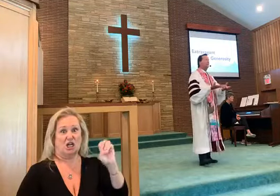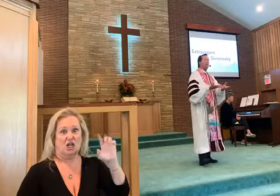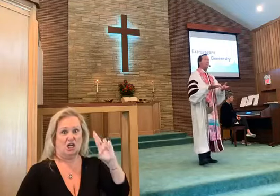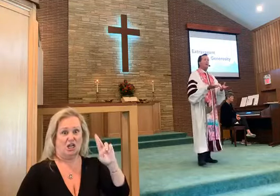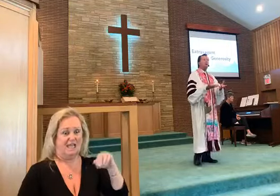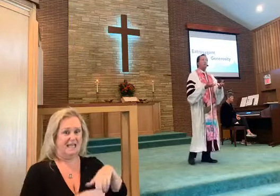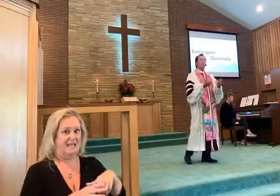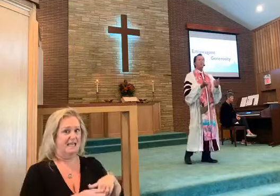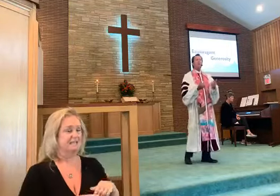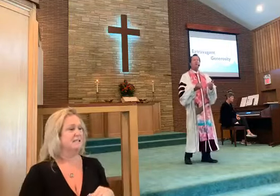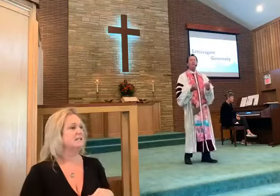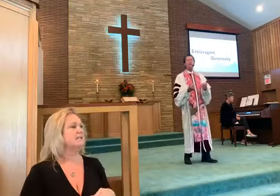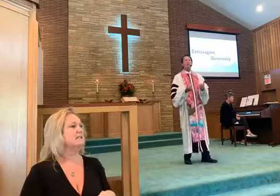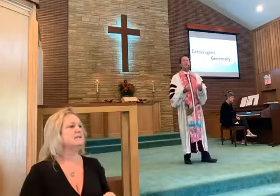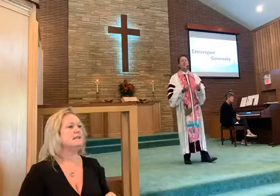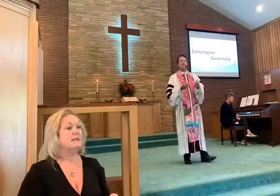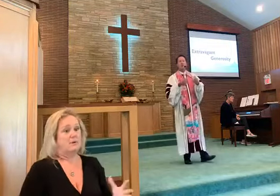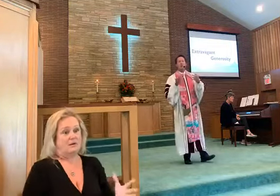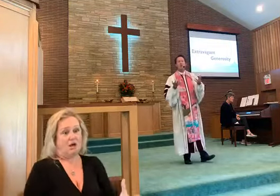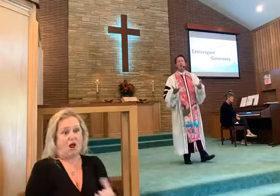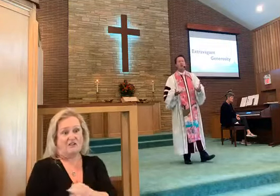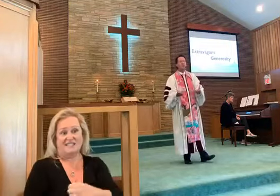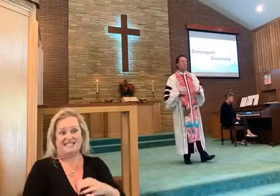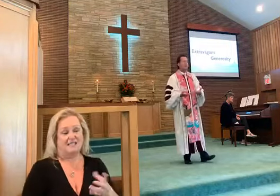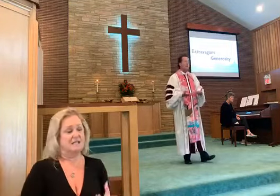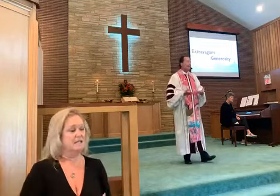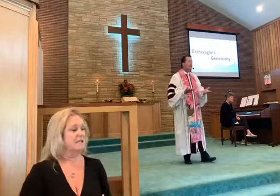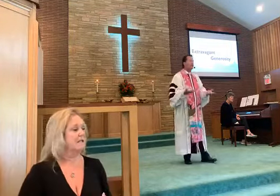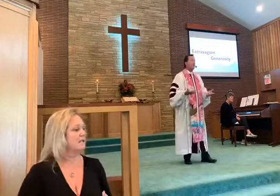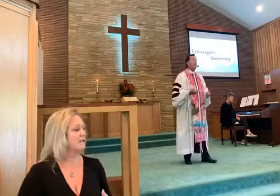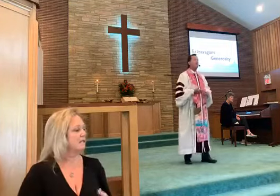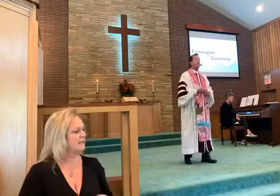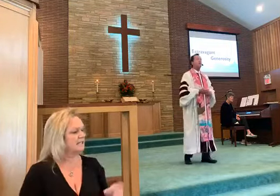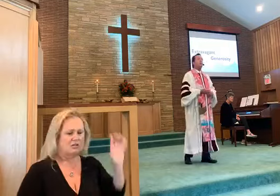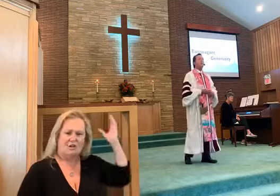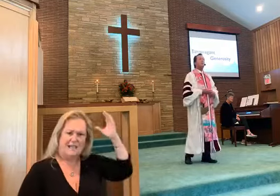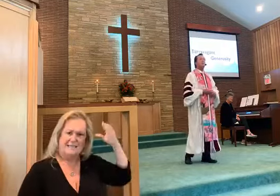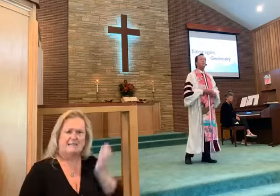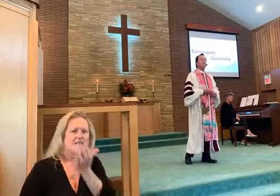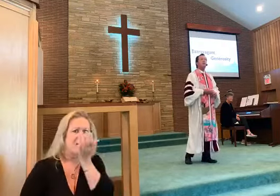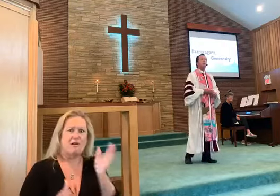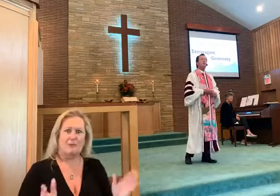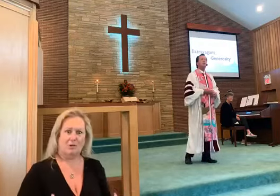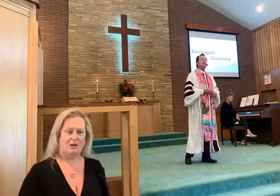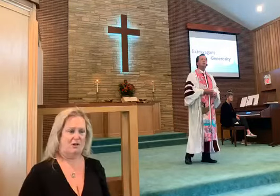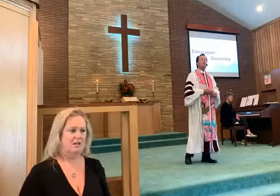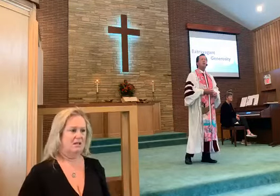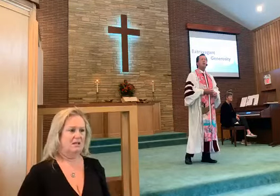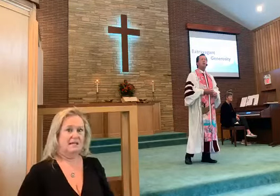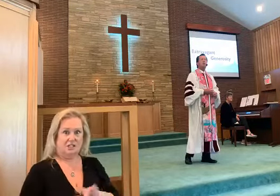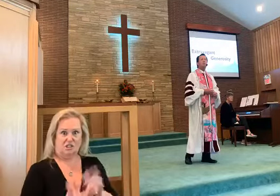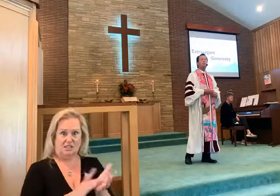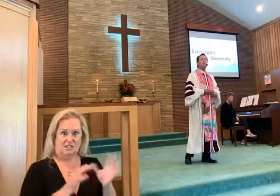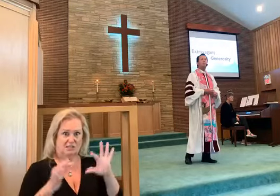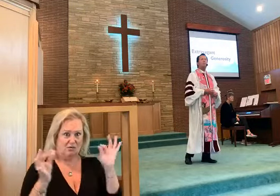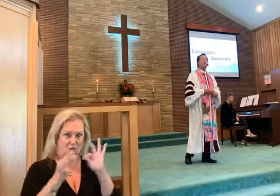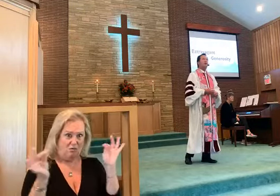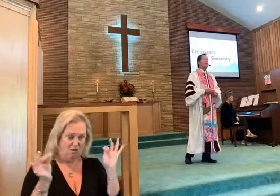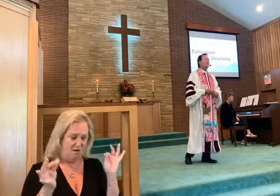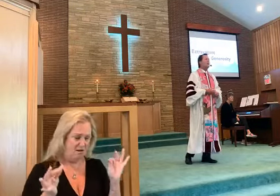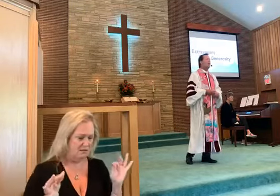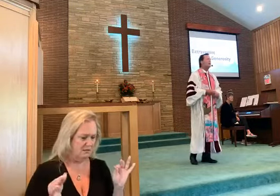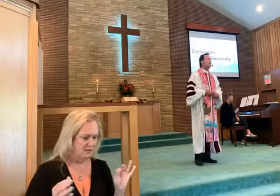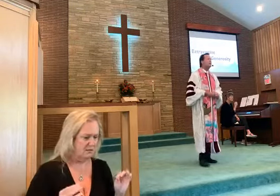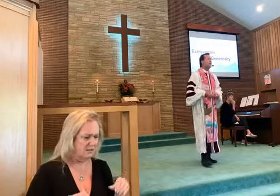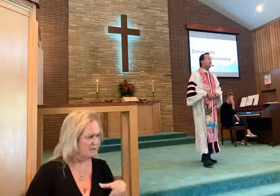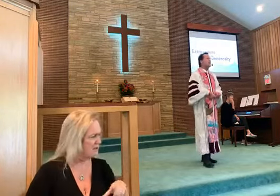And of course, they would harvest it and all those things. But this crazy farmer in Jesus' parable,